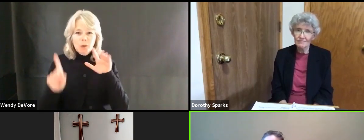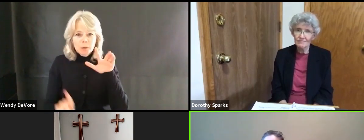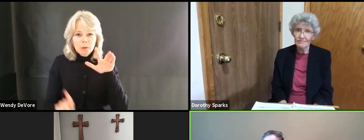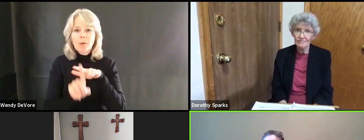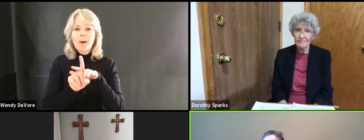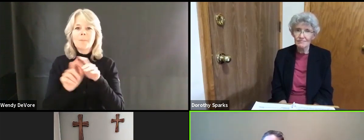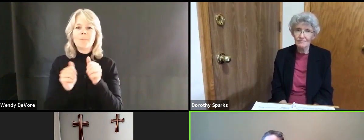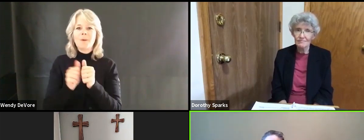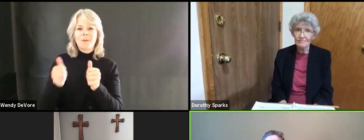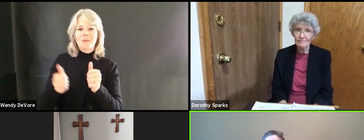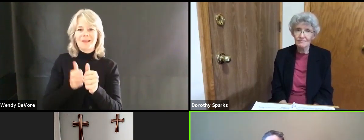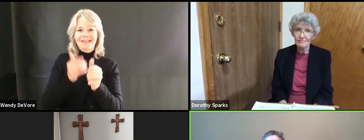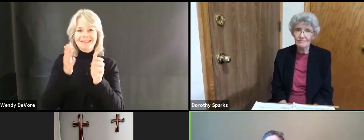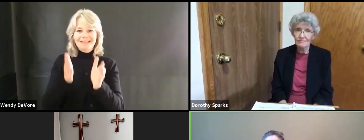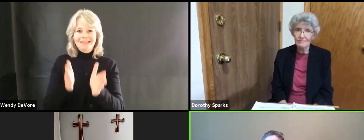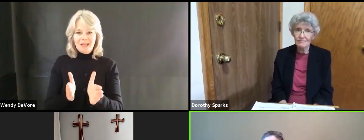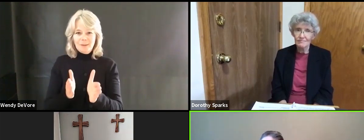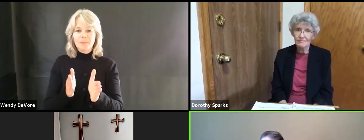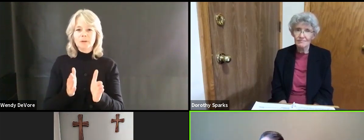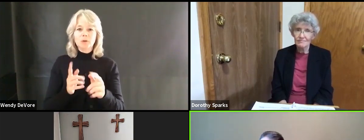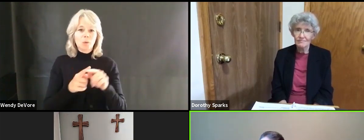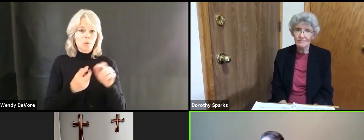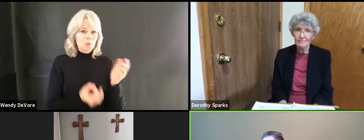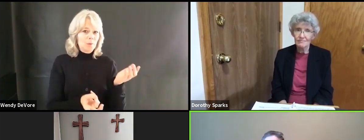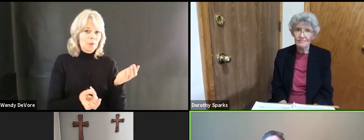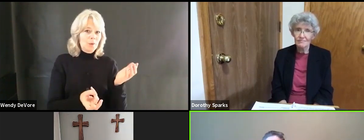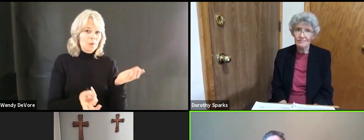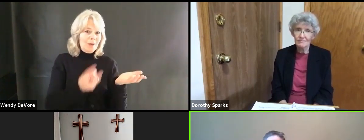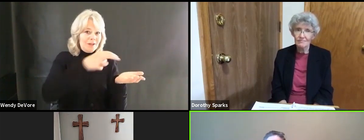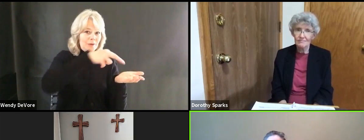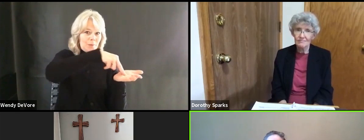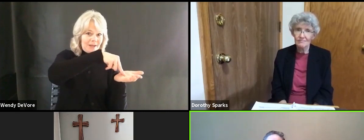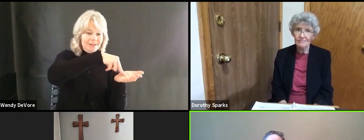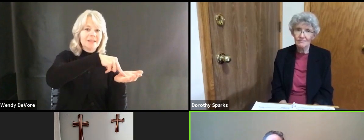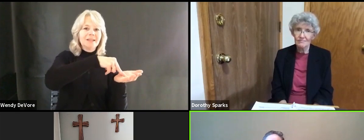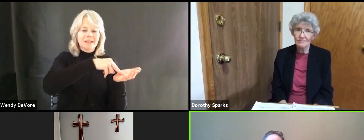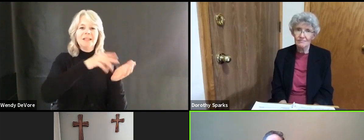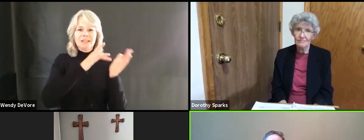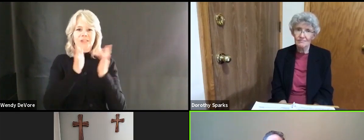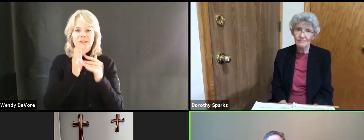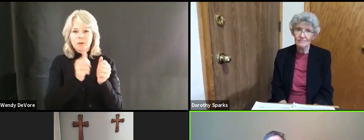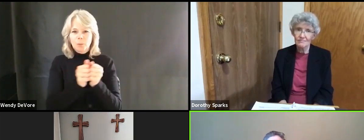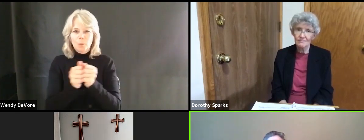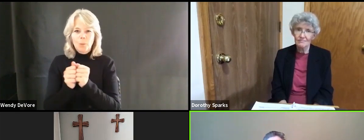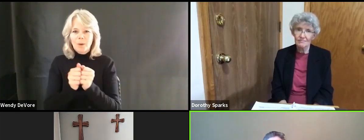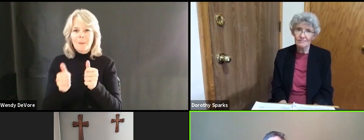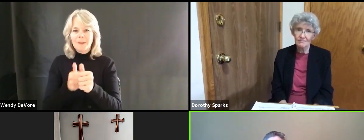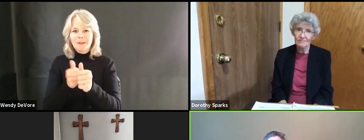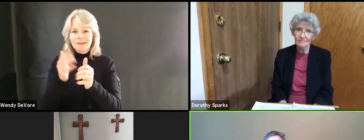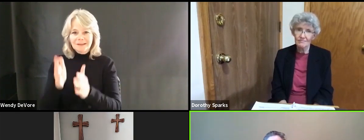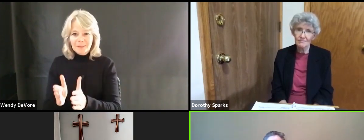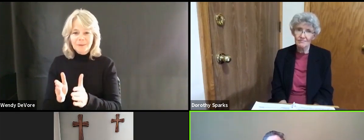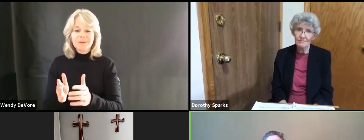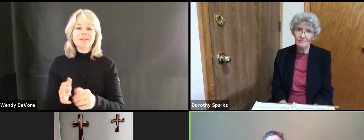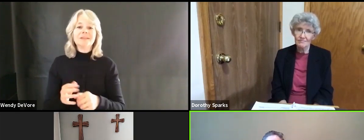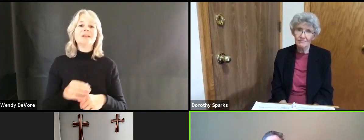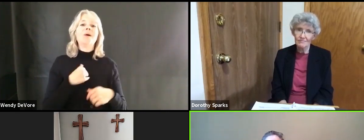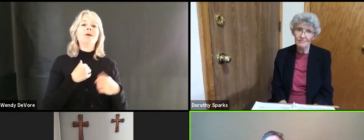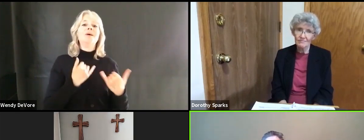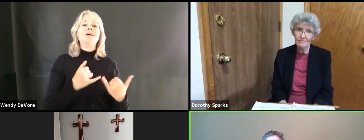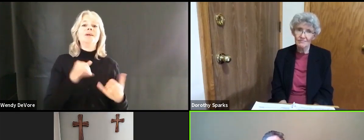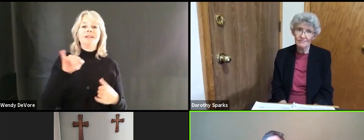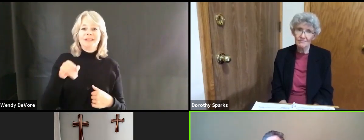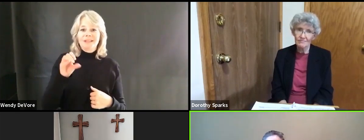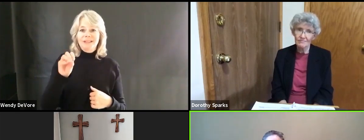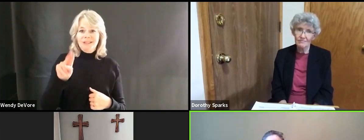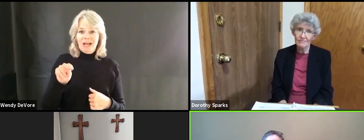disciples after the resurrection. And so today we jump from the Gospel of John, which we had been in